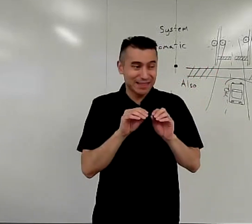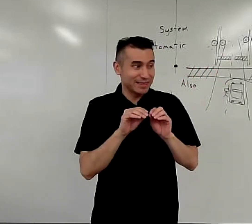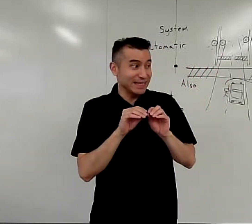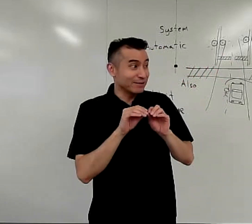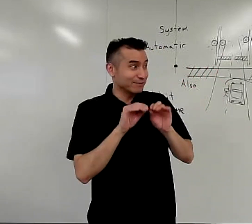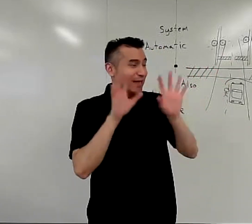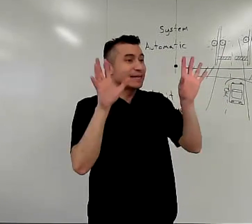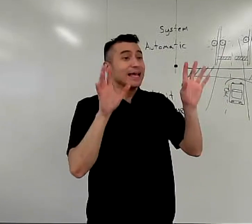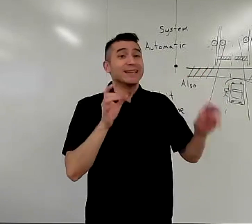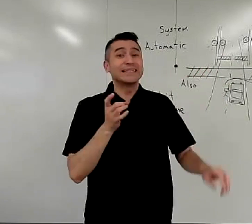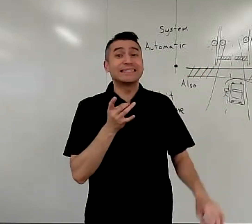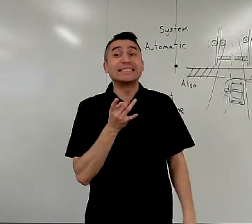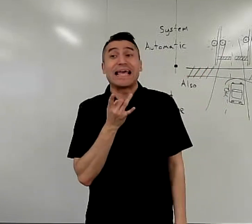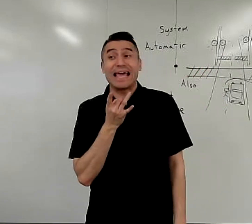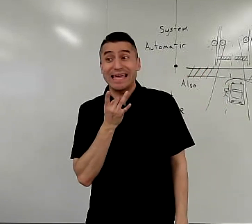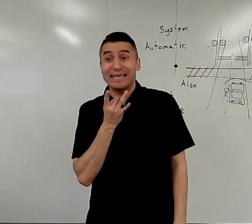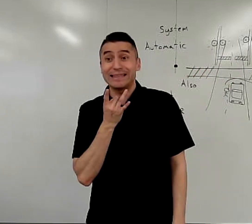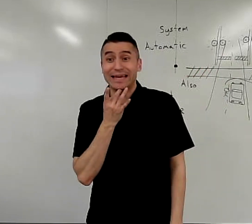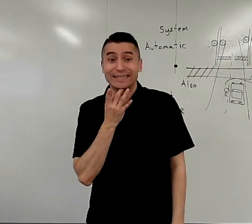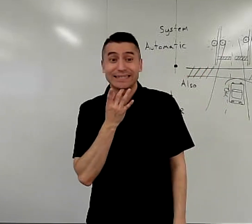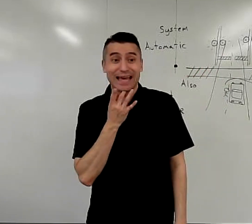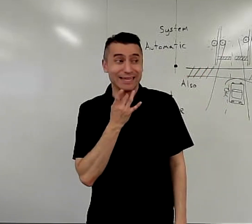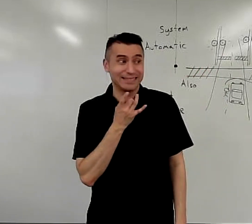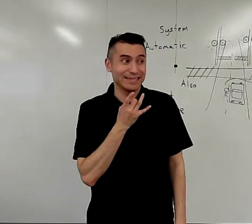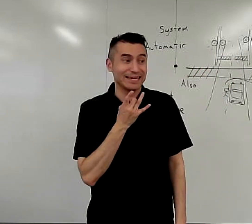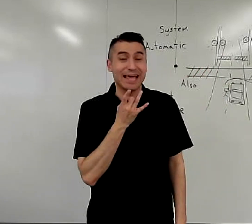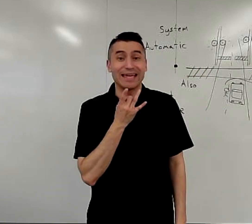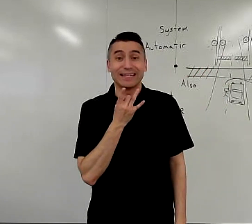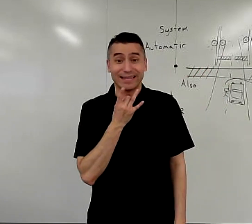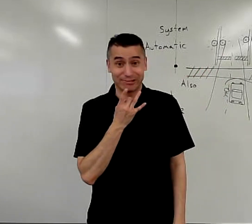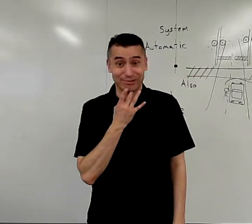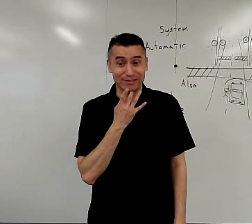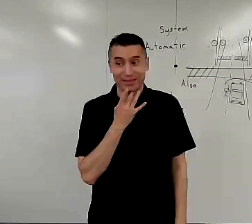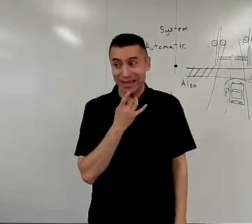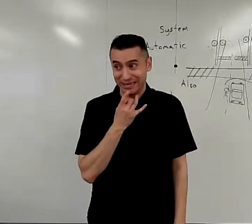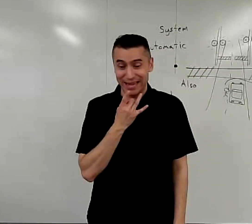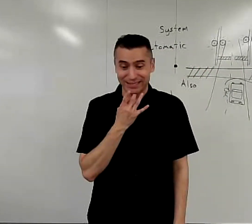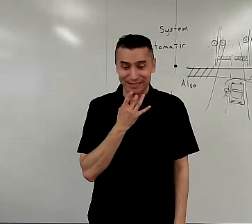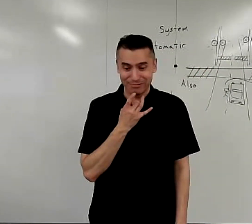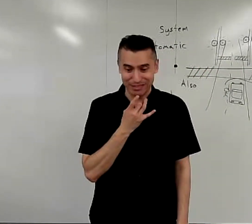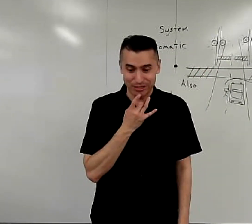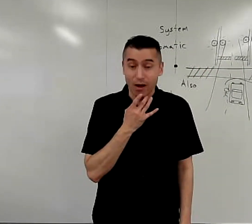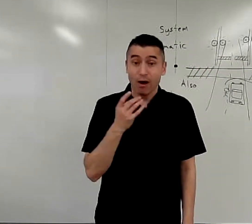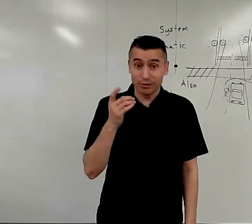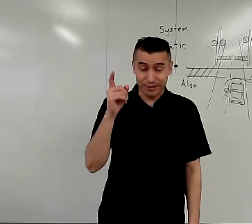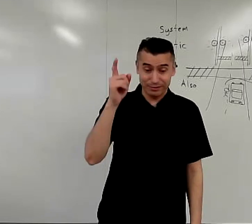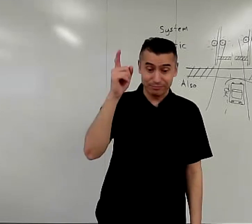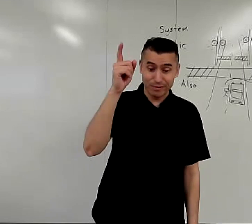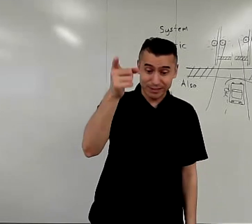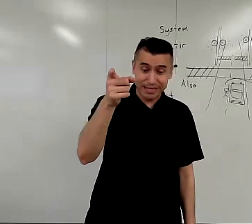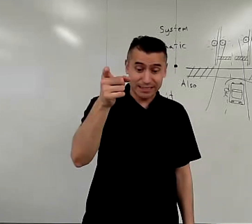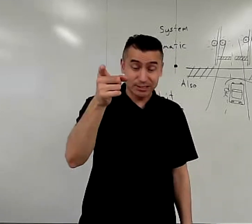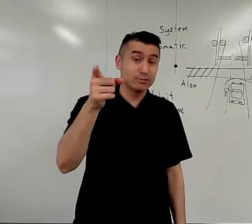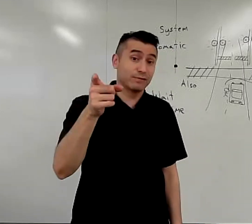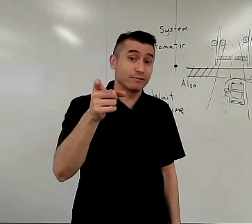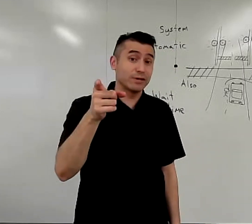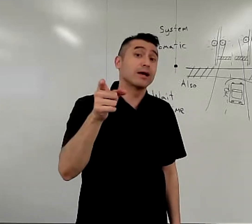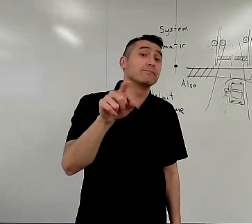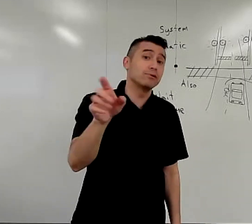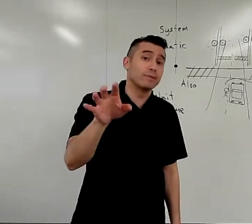the thing of light. This is a light, as in an electric light. Excellent question. Oh, sorry. Remotely attending students, feel free to unmute your